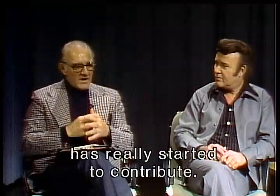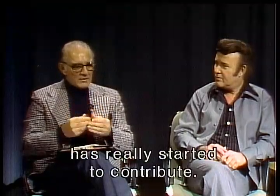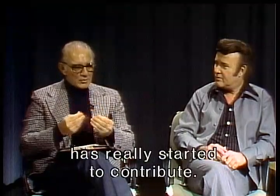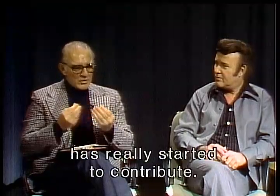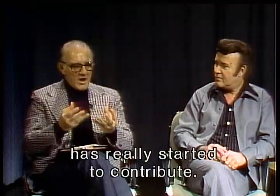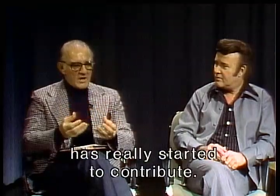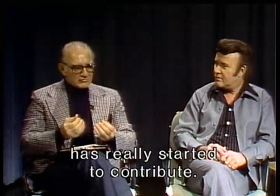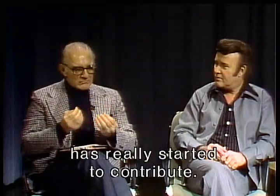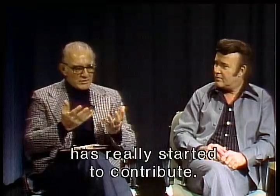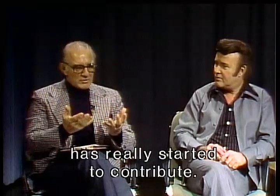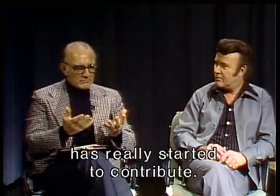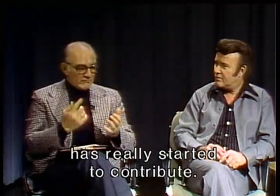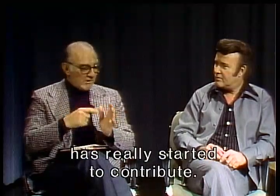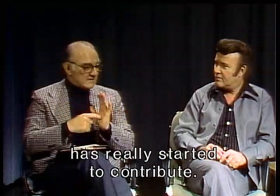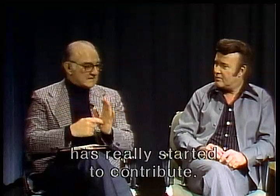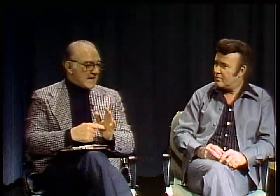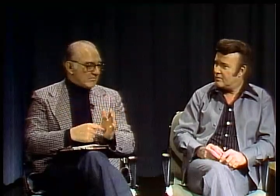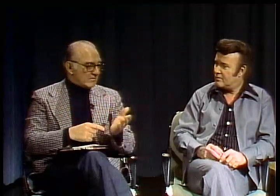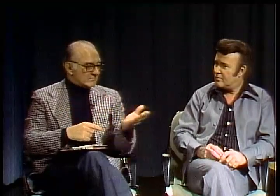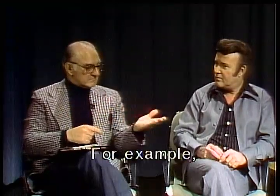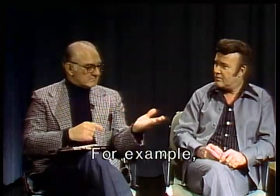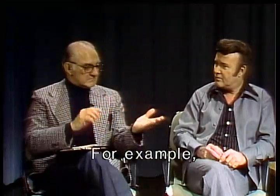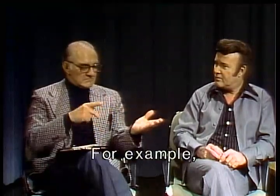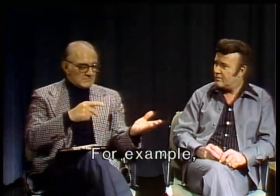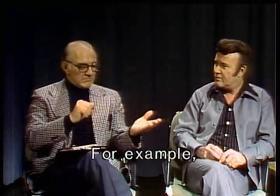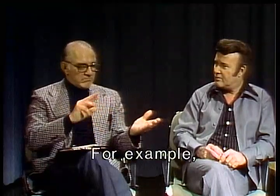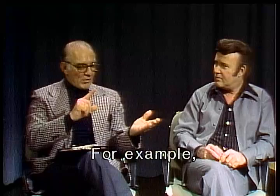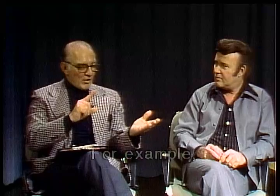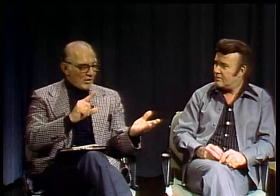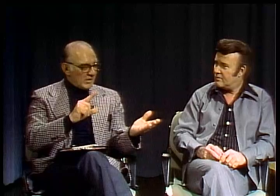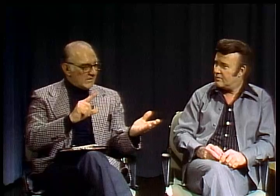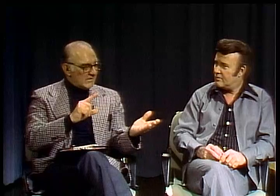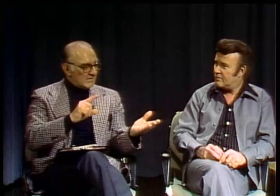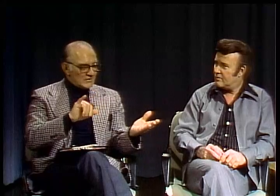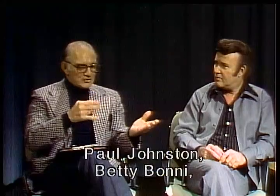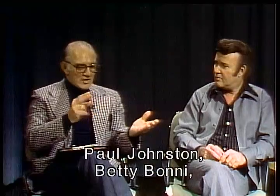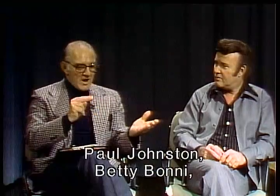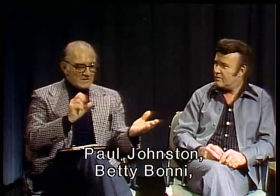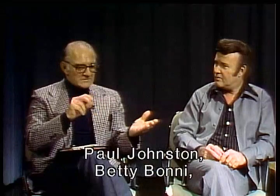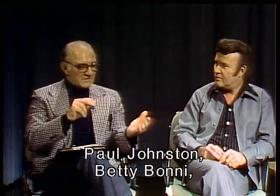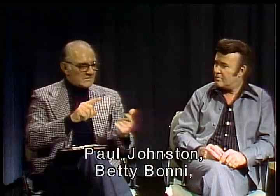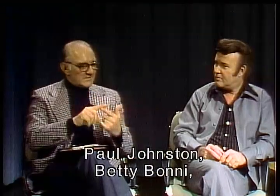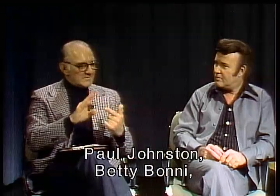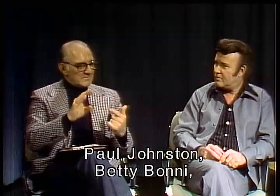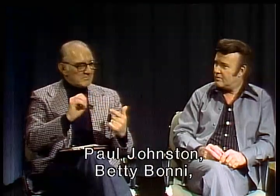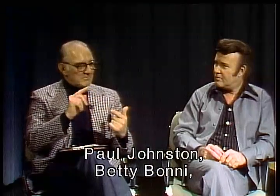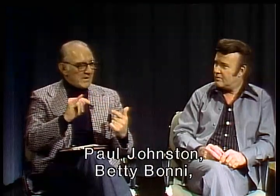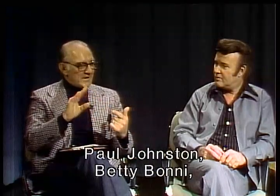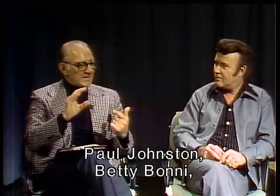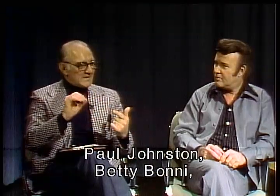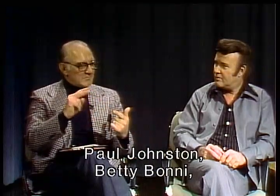to contribute. For example, Paul, Johnston, Betti,